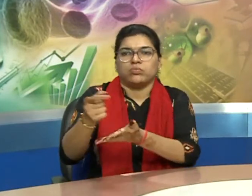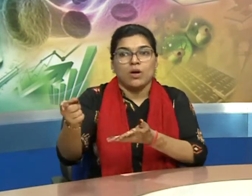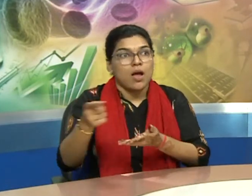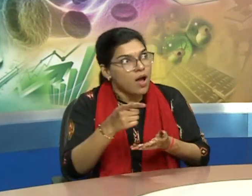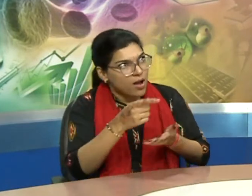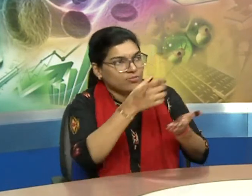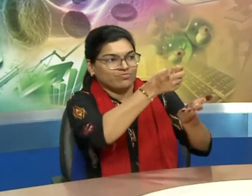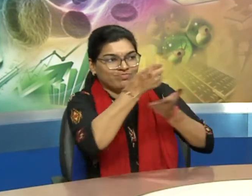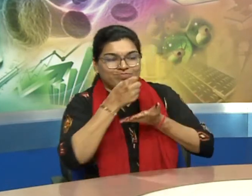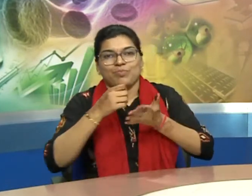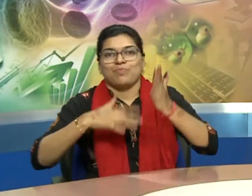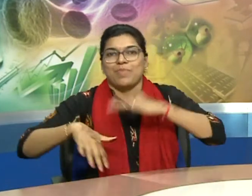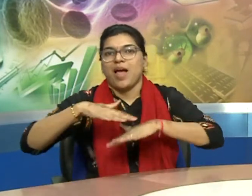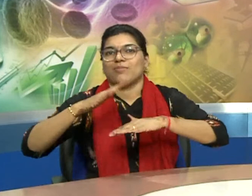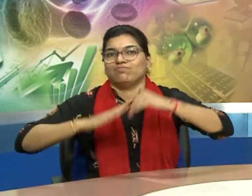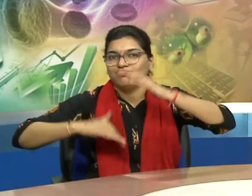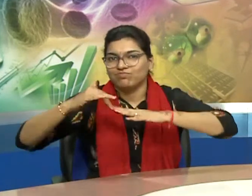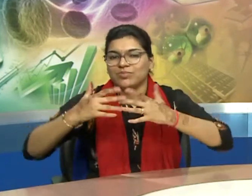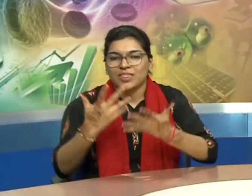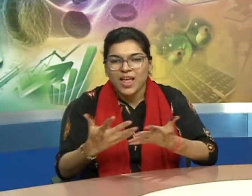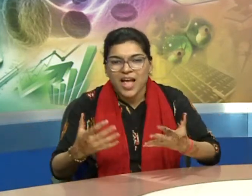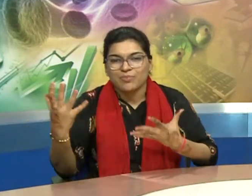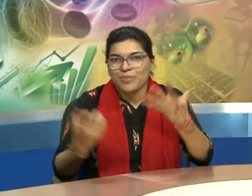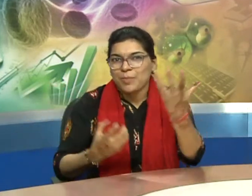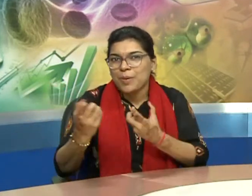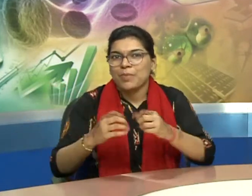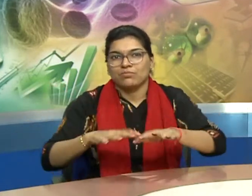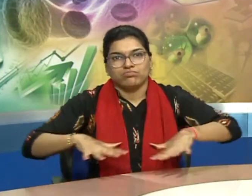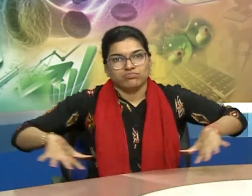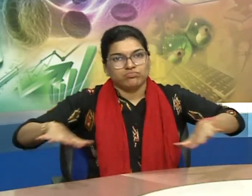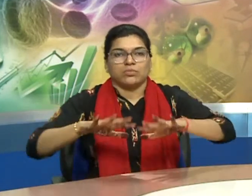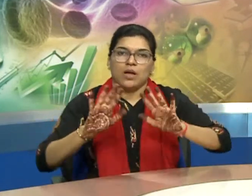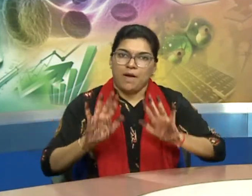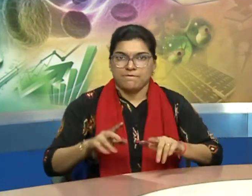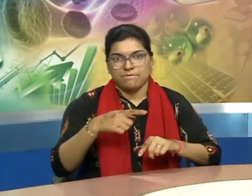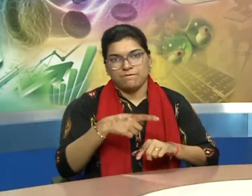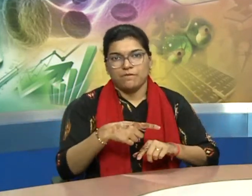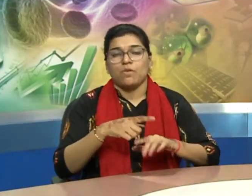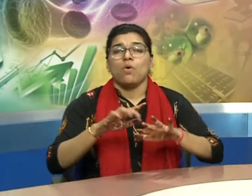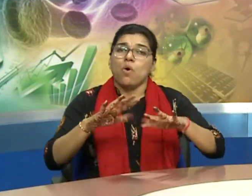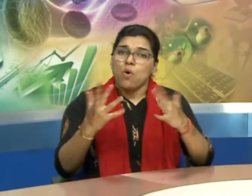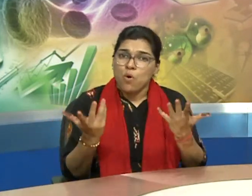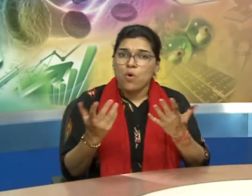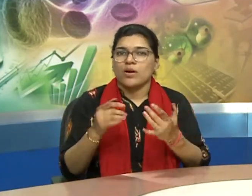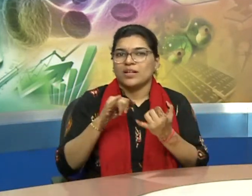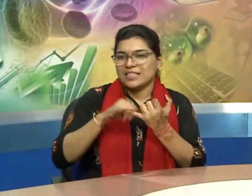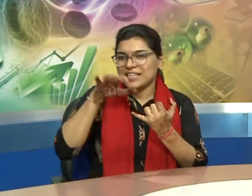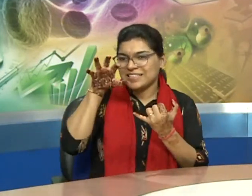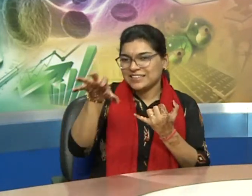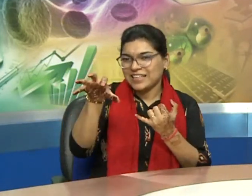the necessary material like books, equipments or anything which is needed there.